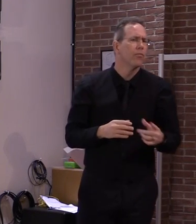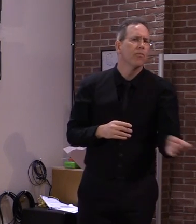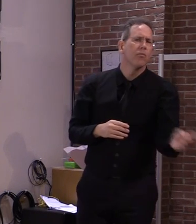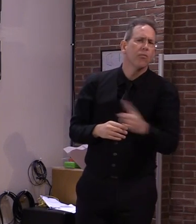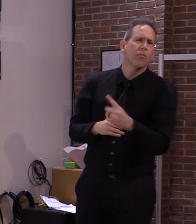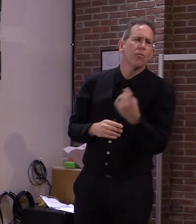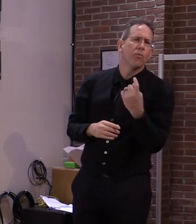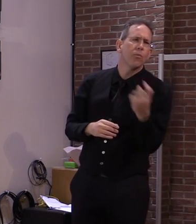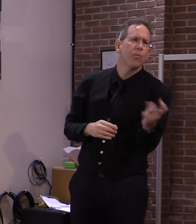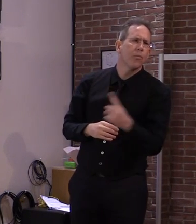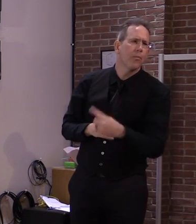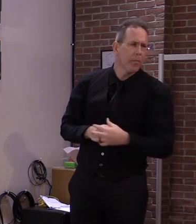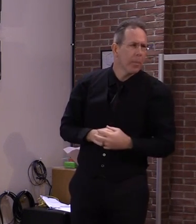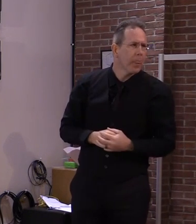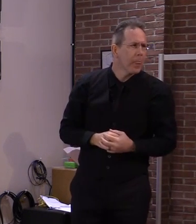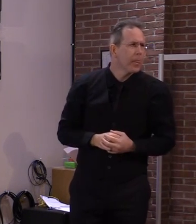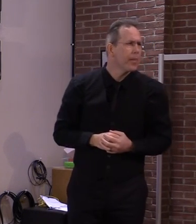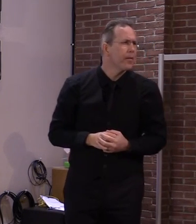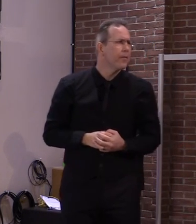standards for school?